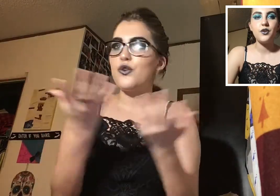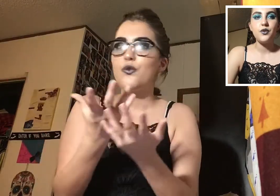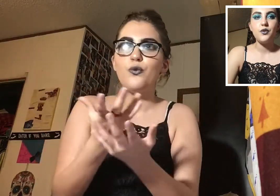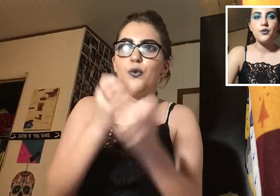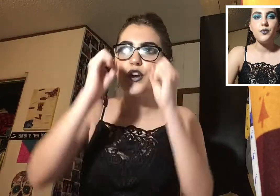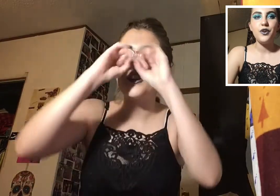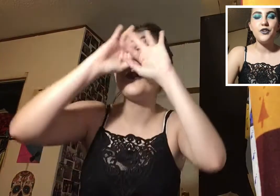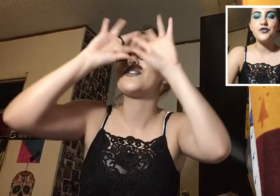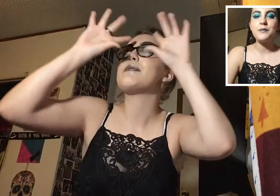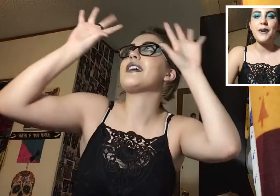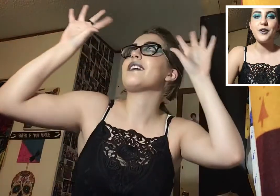what do you dream about?